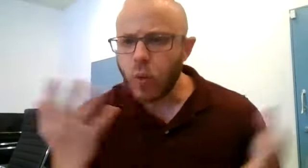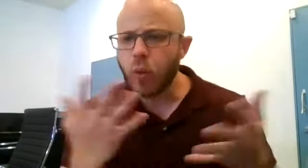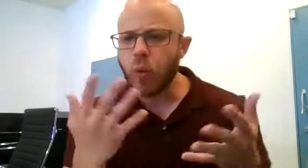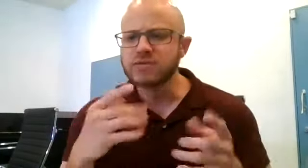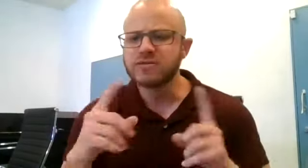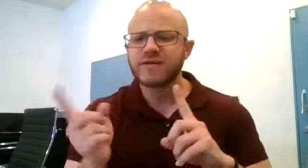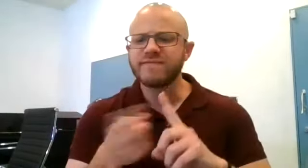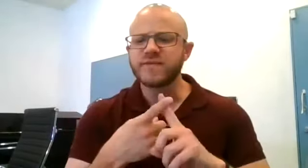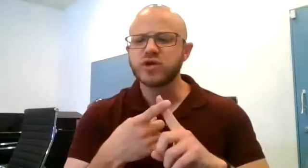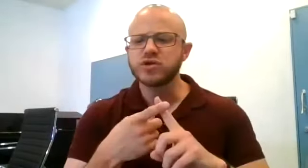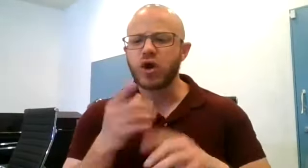Another question.